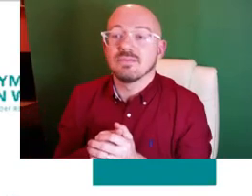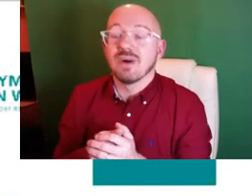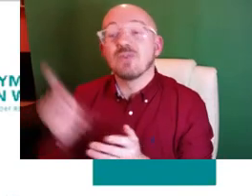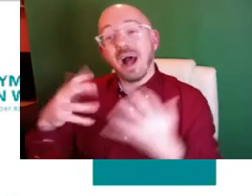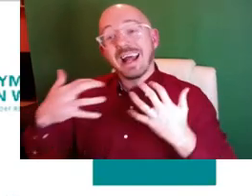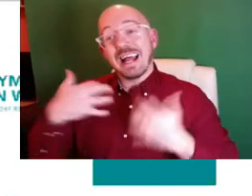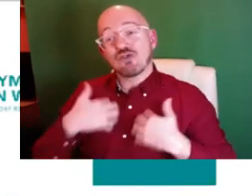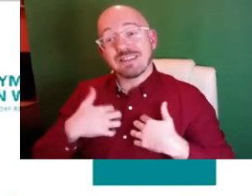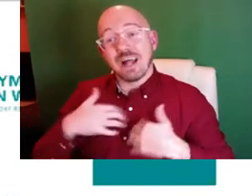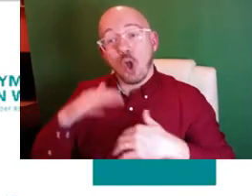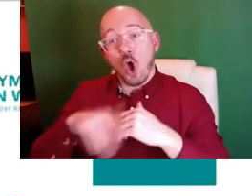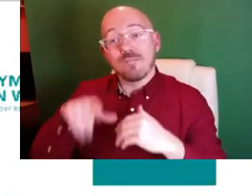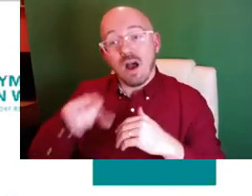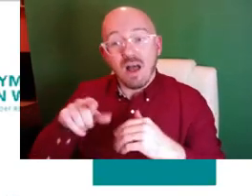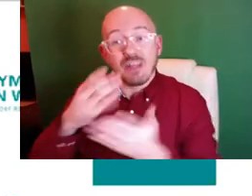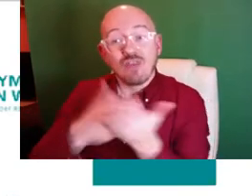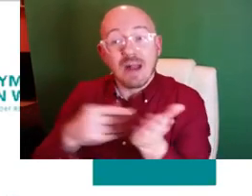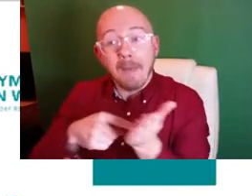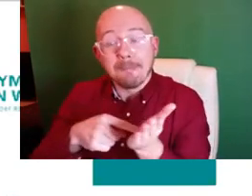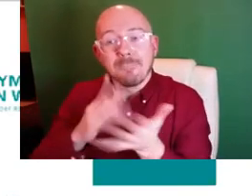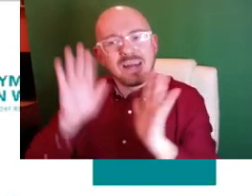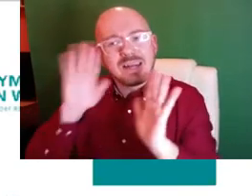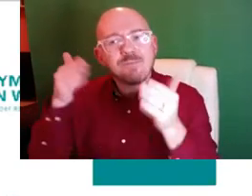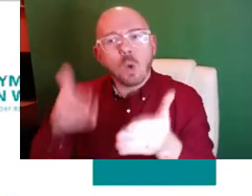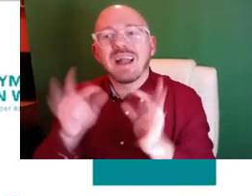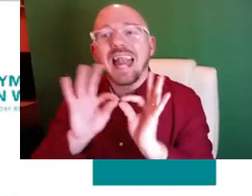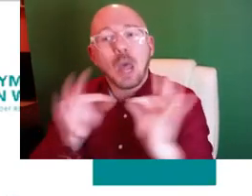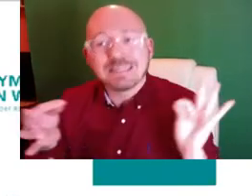languages, including British Sign Language.